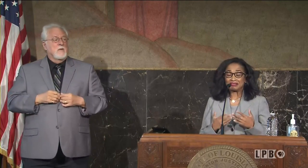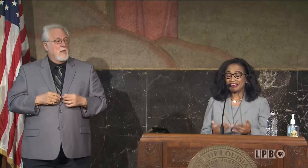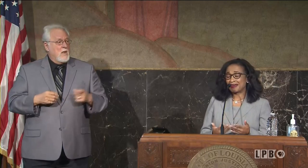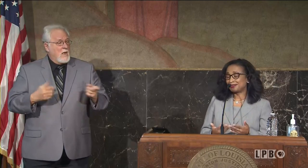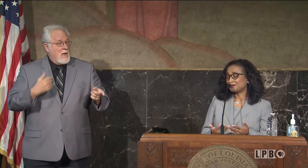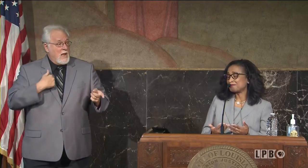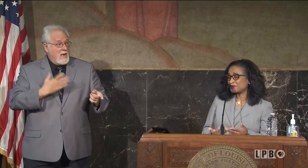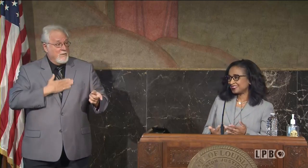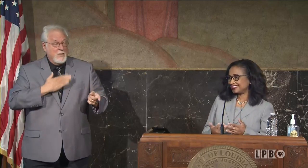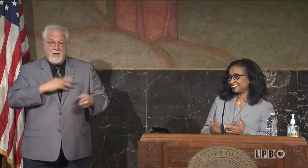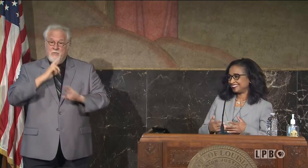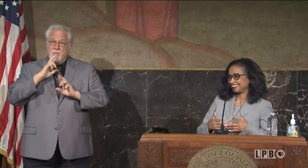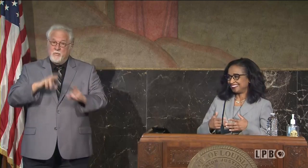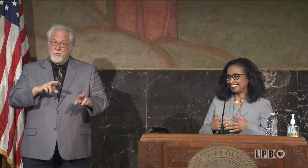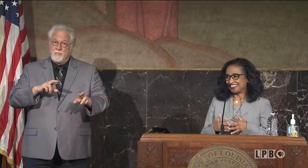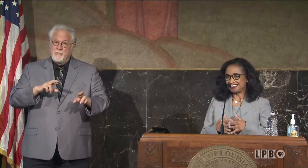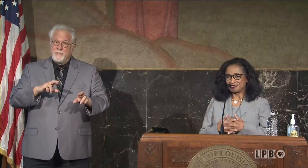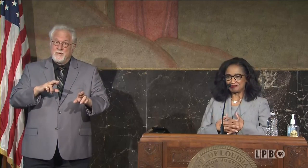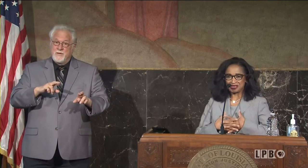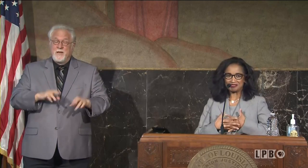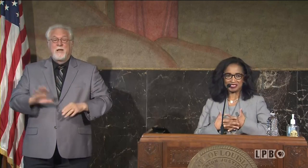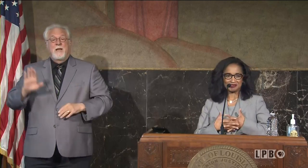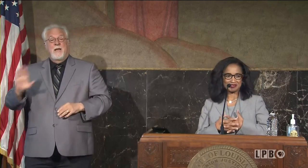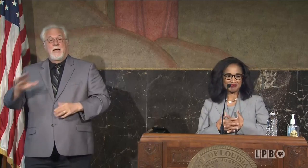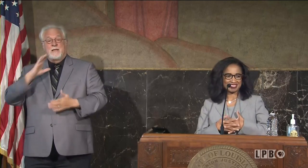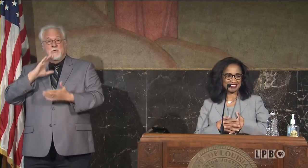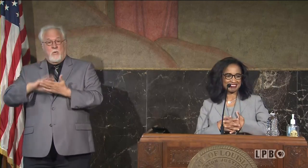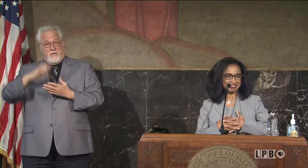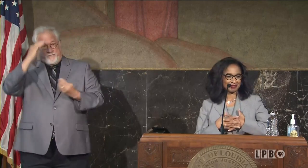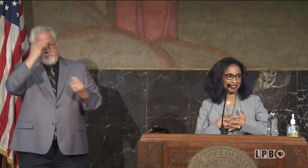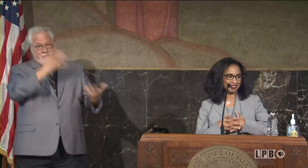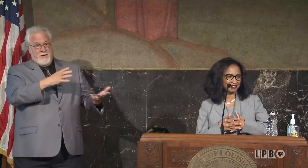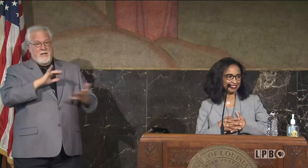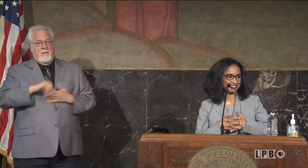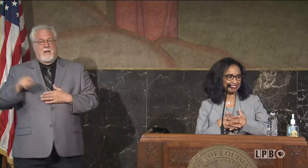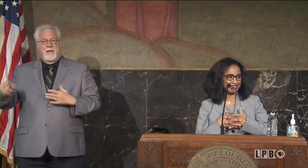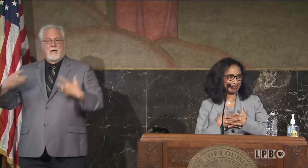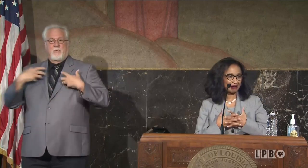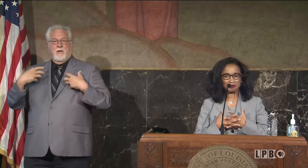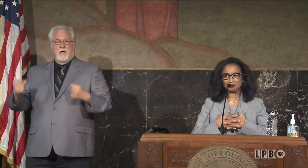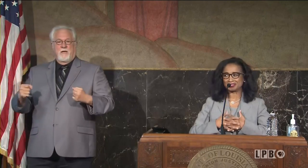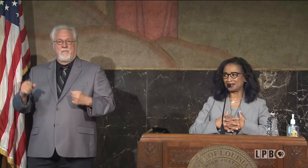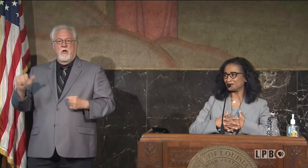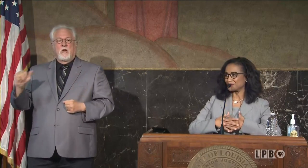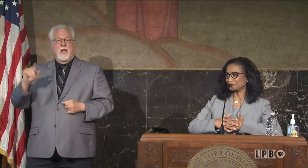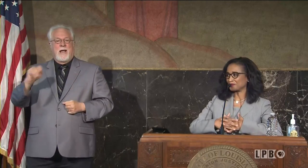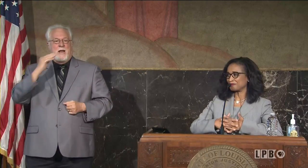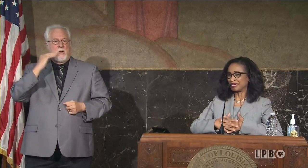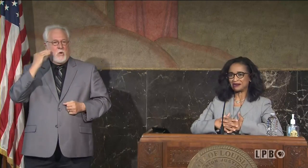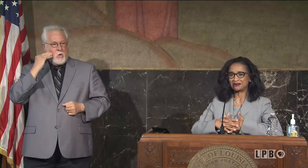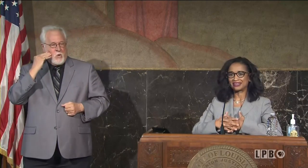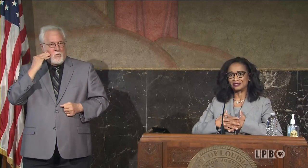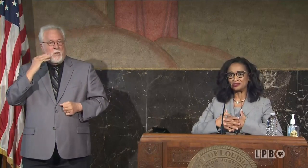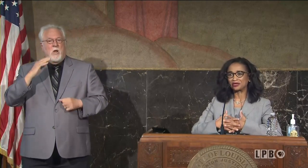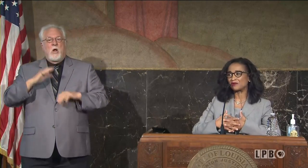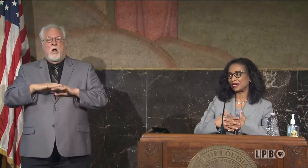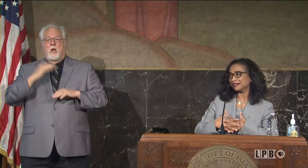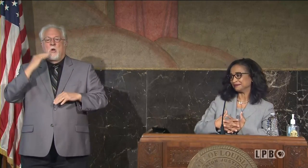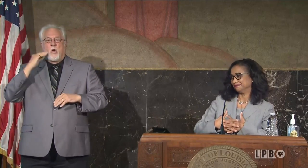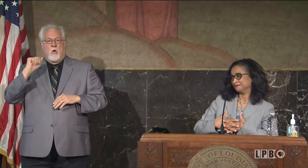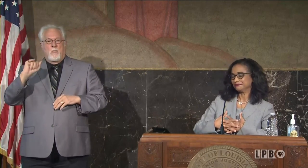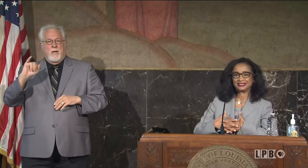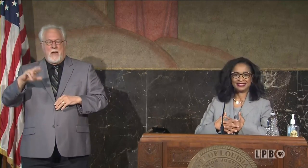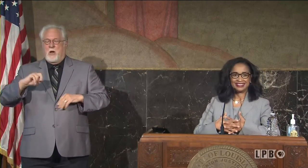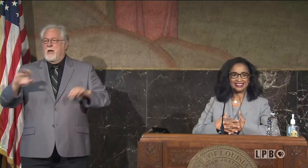I am glad to report that his wife shared with me that he is recovered. He is at home, stable on room air, and doing